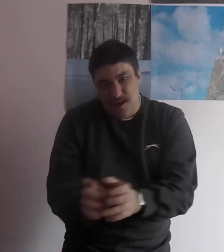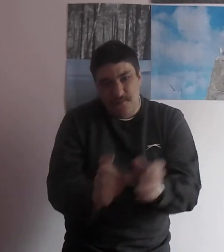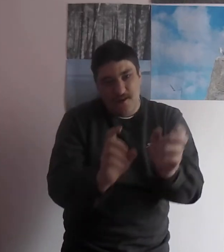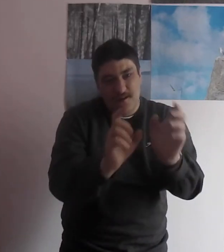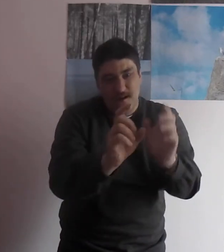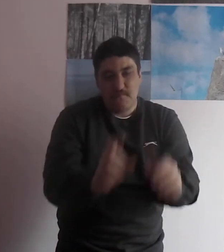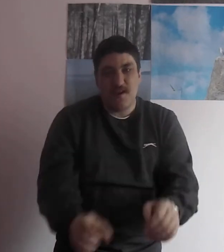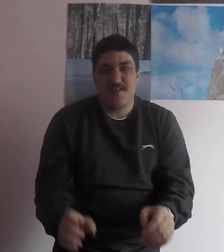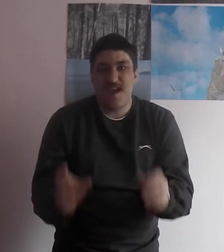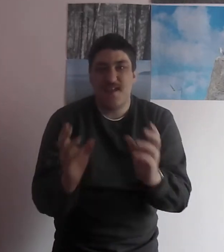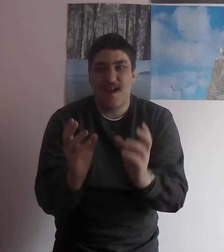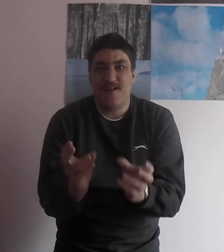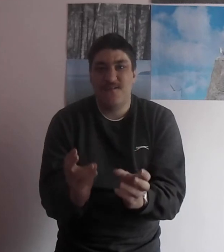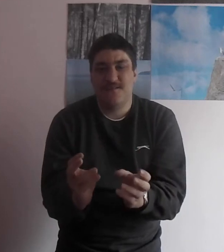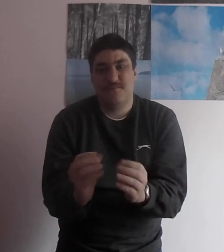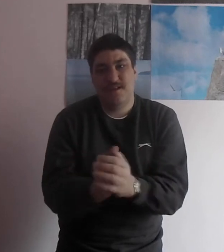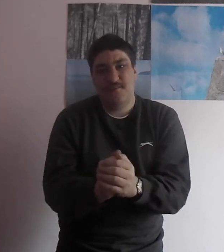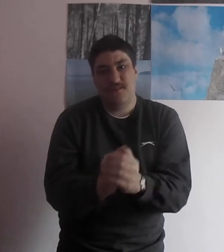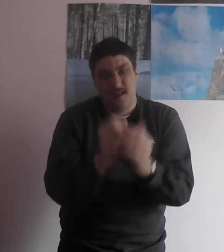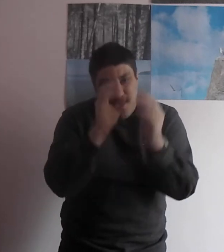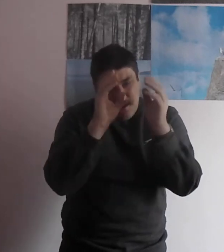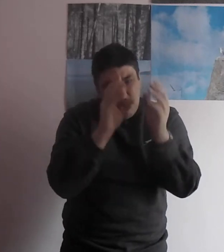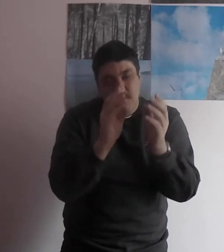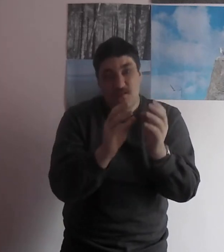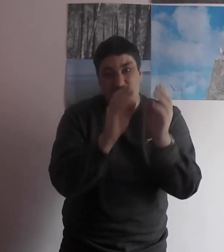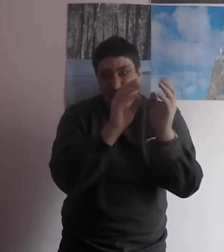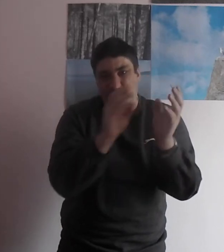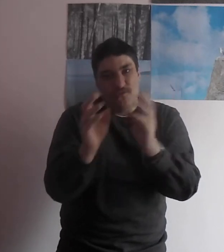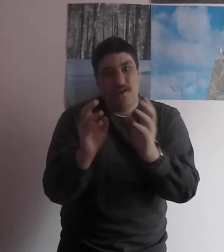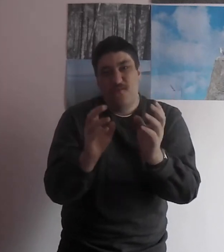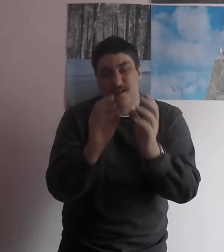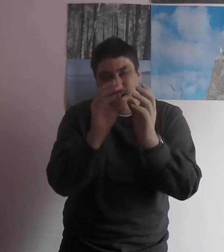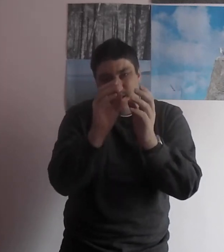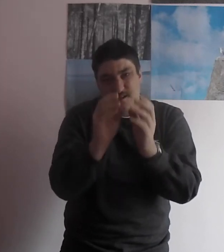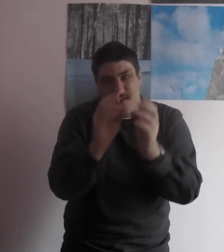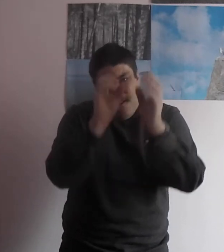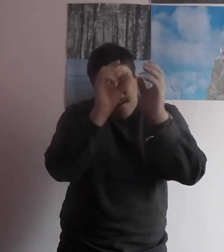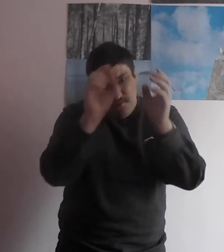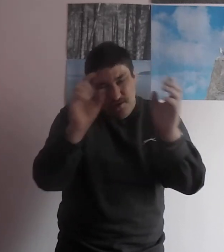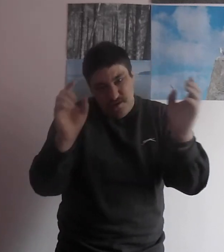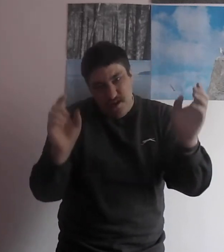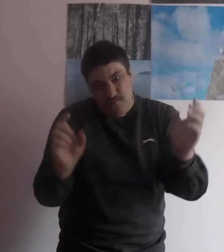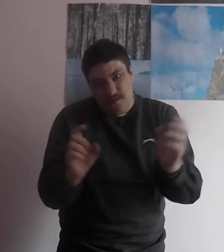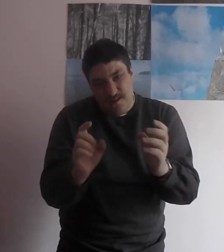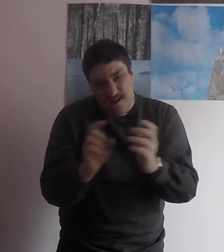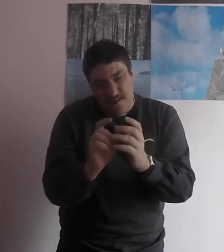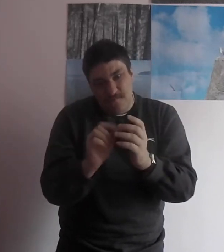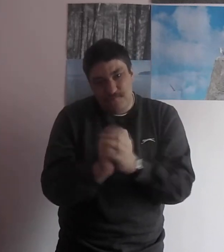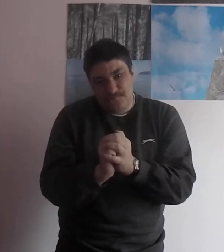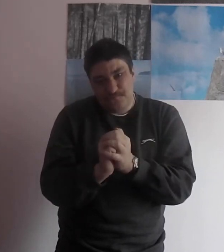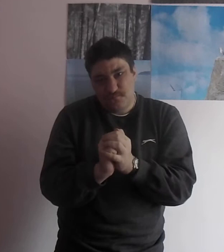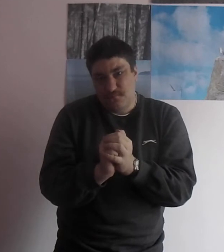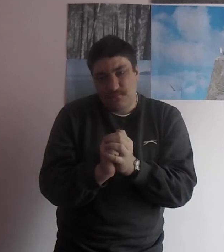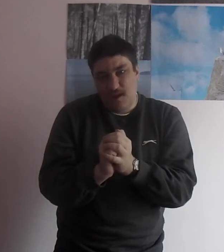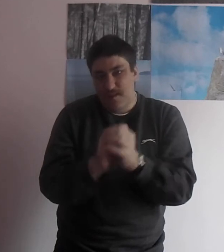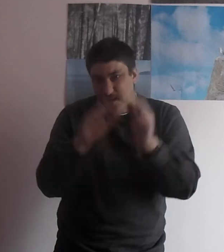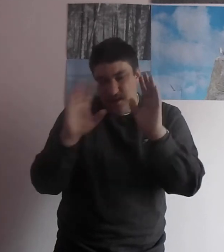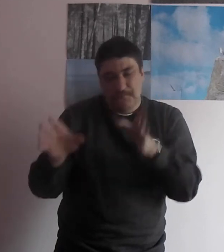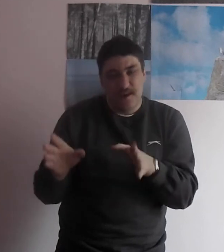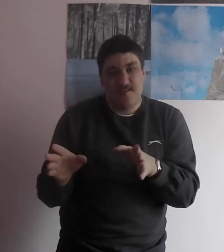chamber, but it takes hours sometimes. Sometimes it takes like 3 or 4 hours to put this chamber together, and then you complete it